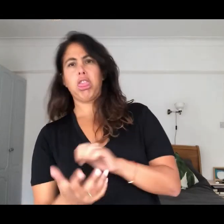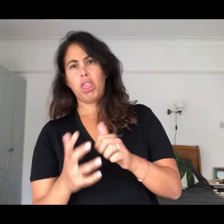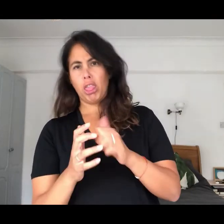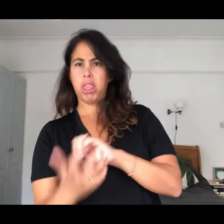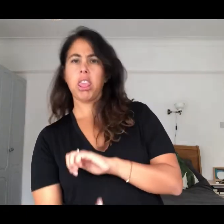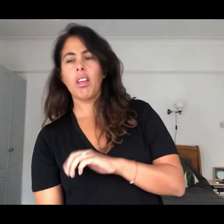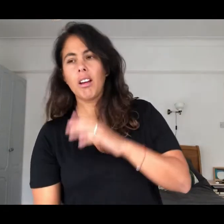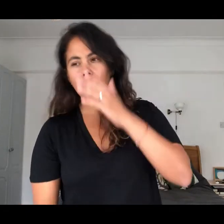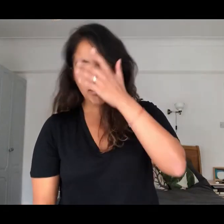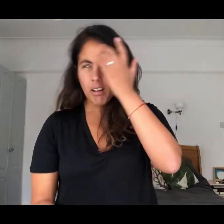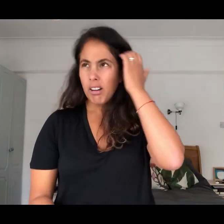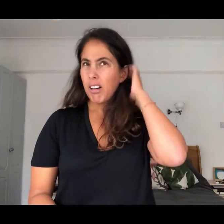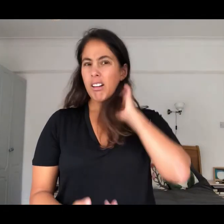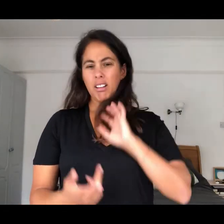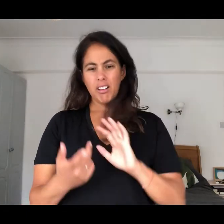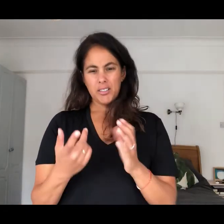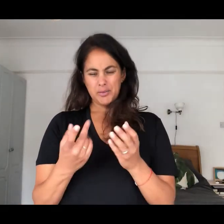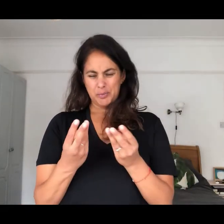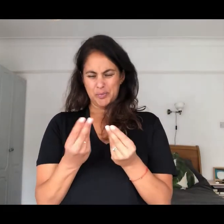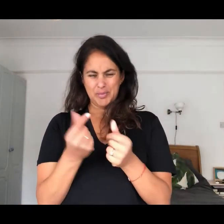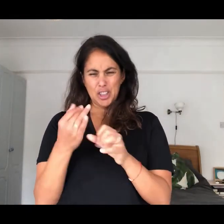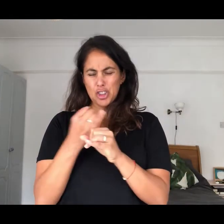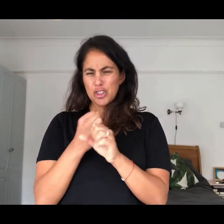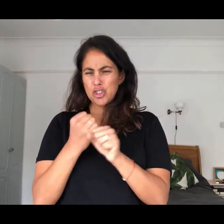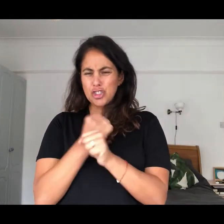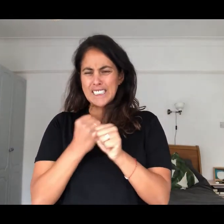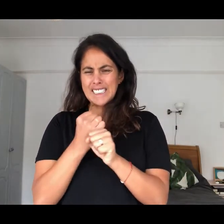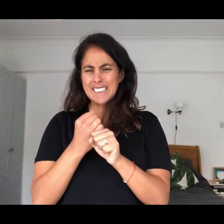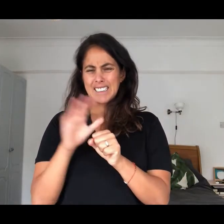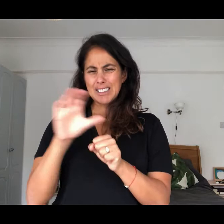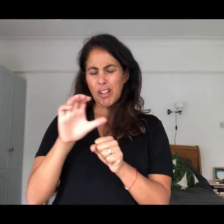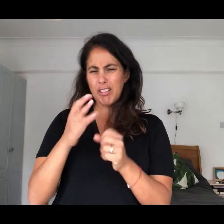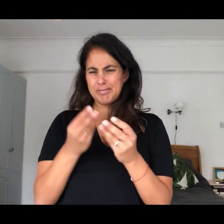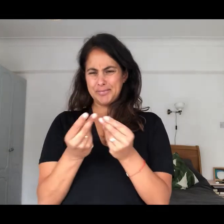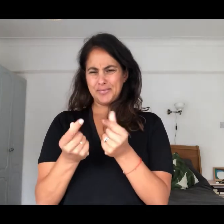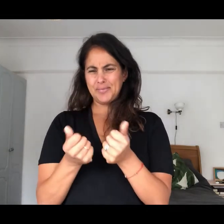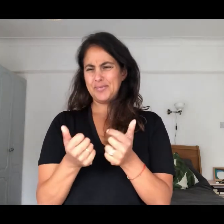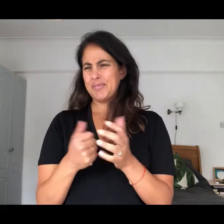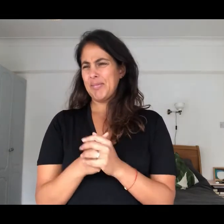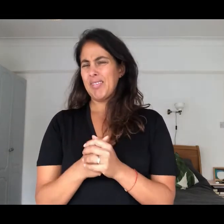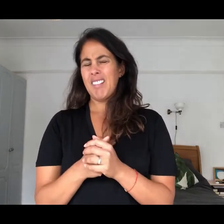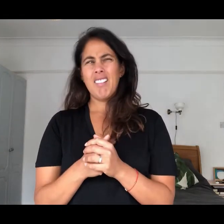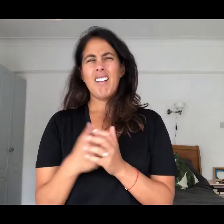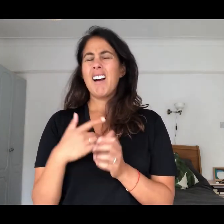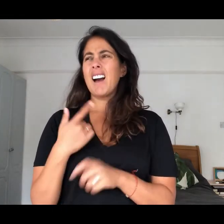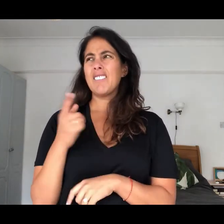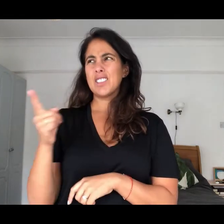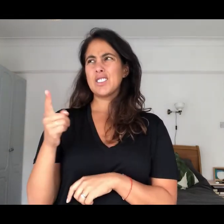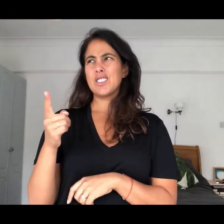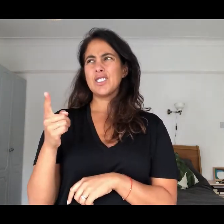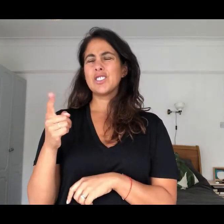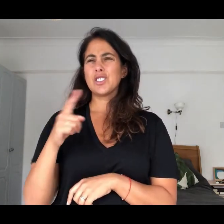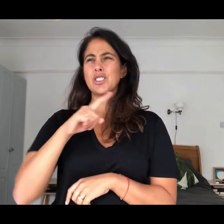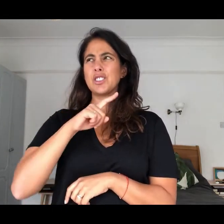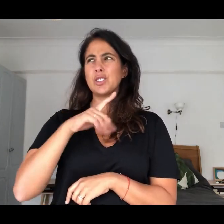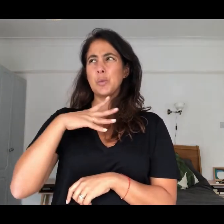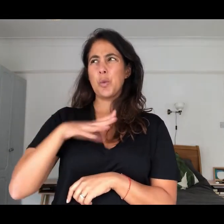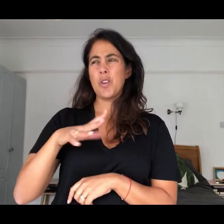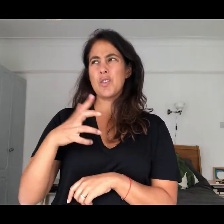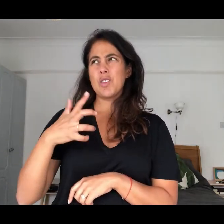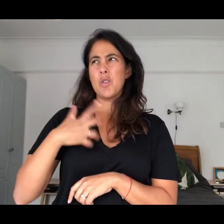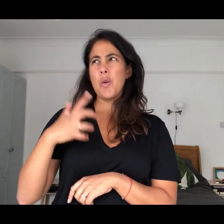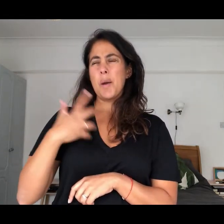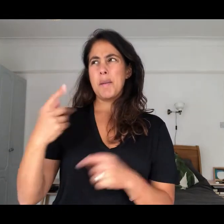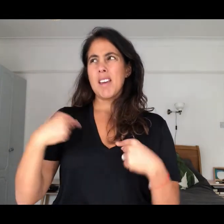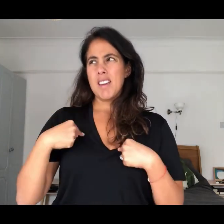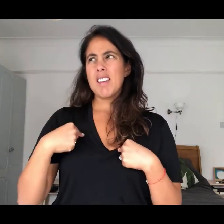hand, covered in greasy salt. I think she does it on purpose, just to annoy me and